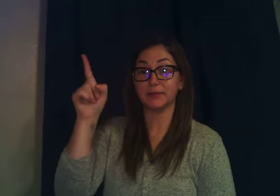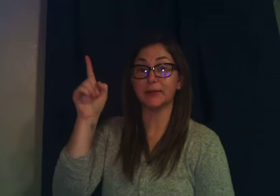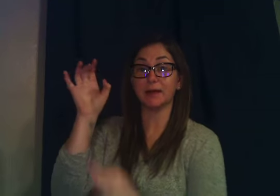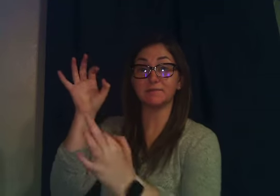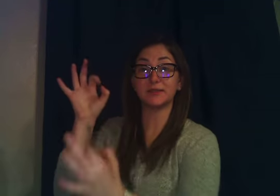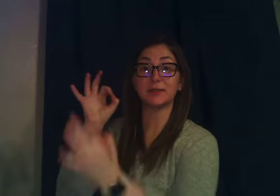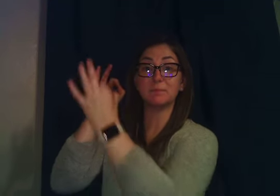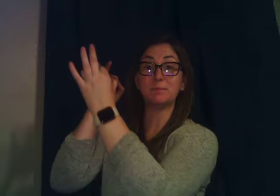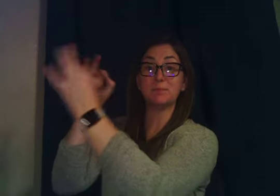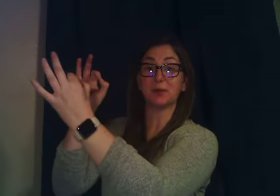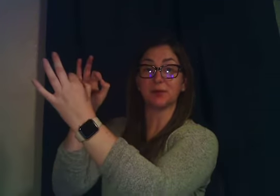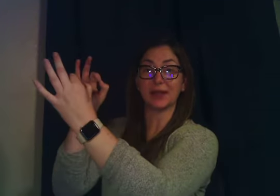Loves pure light.